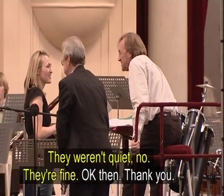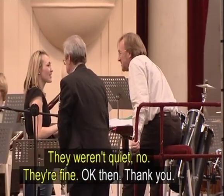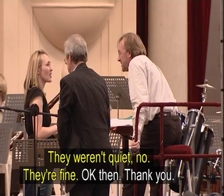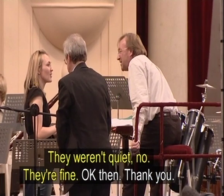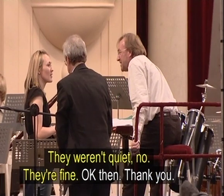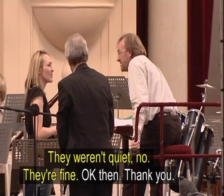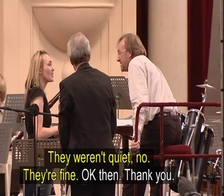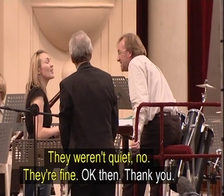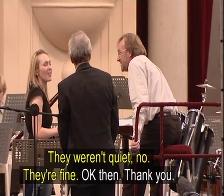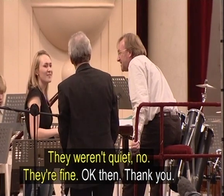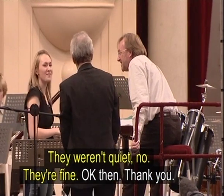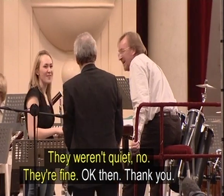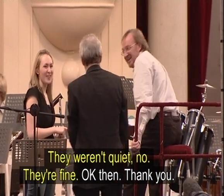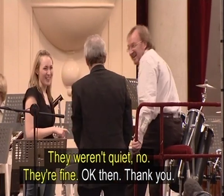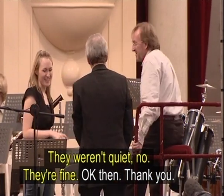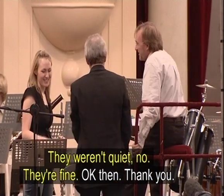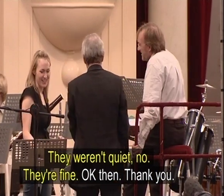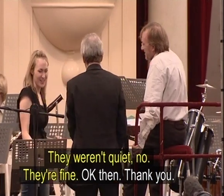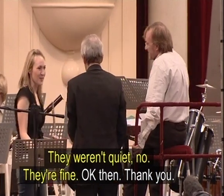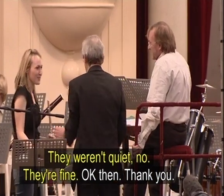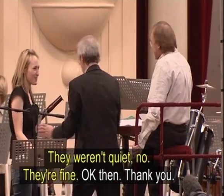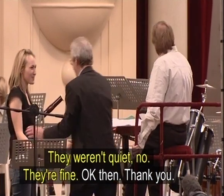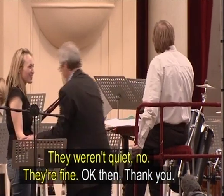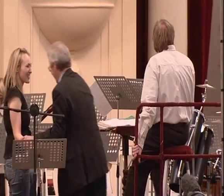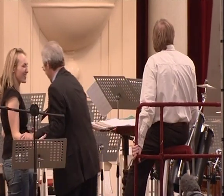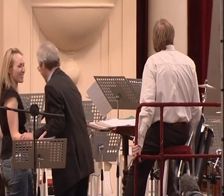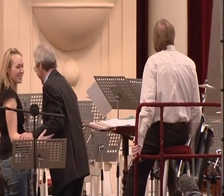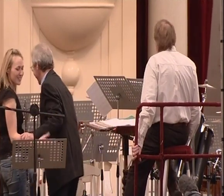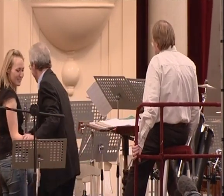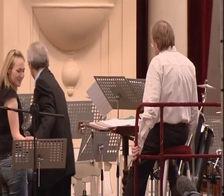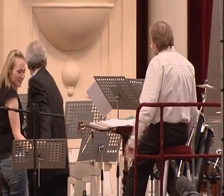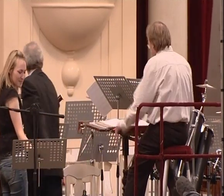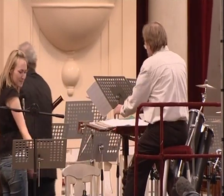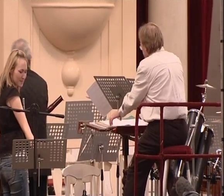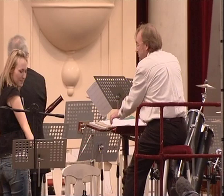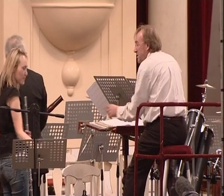no. They're fine. Okay, then. Thank you.